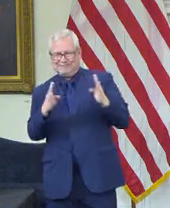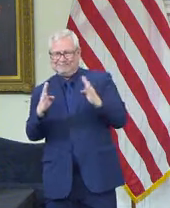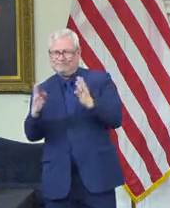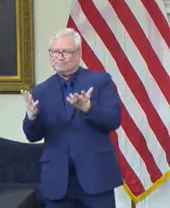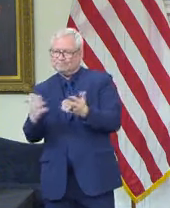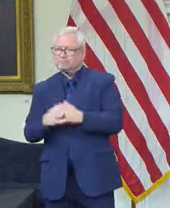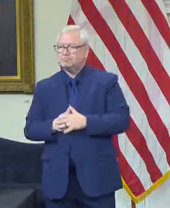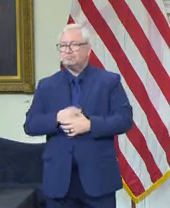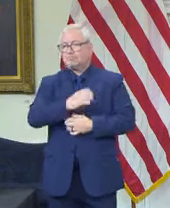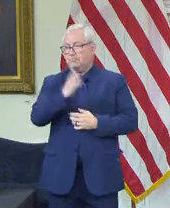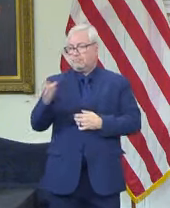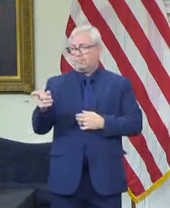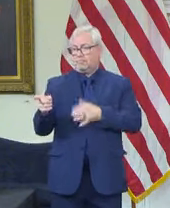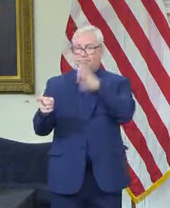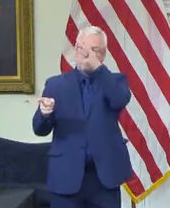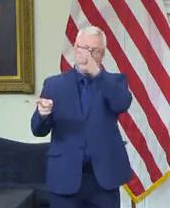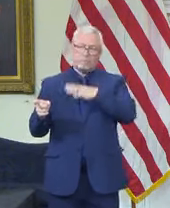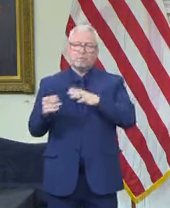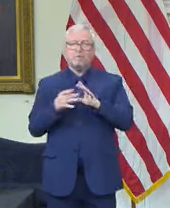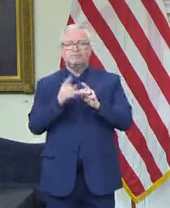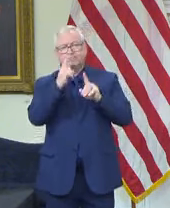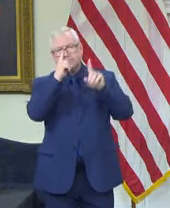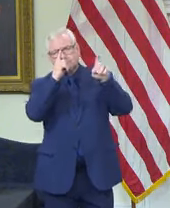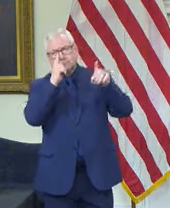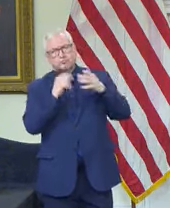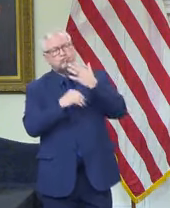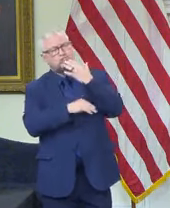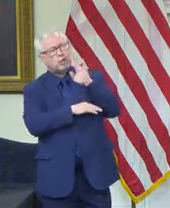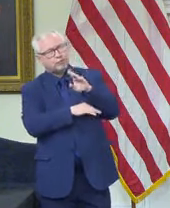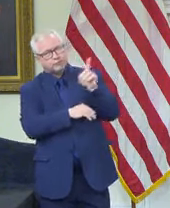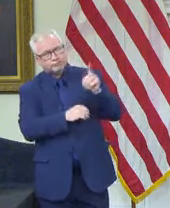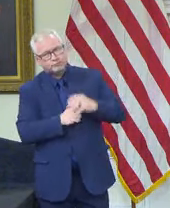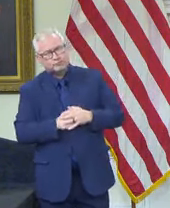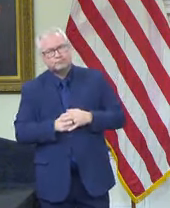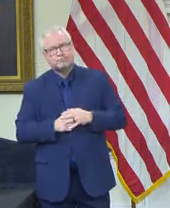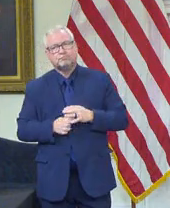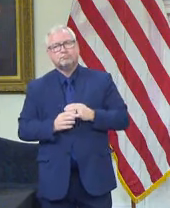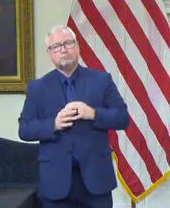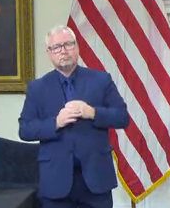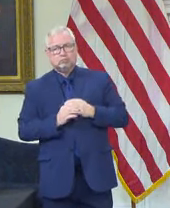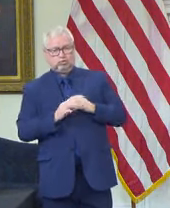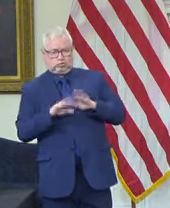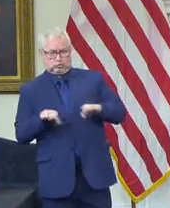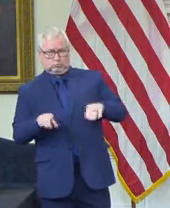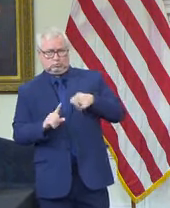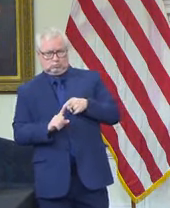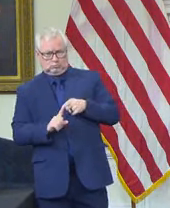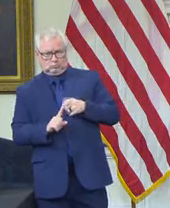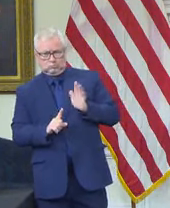Governor, good afternoon. Pediatric hospitalization rates are low.